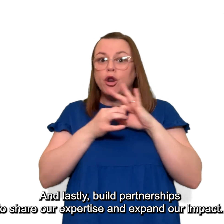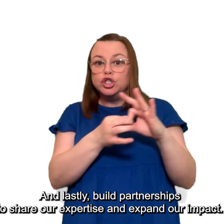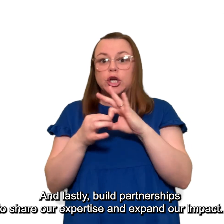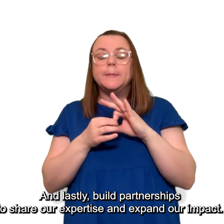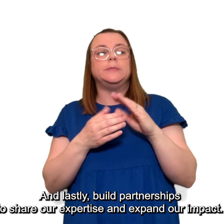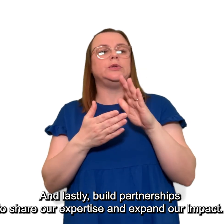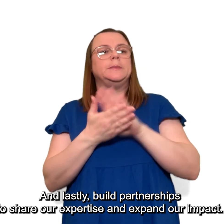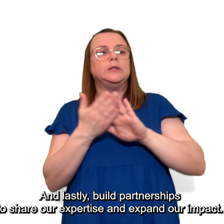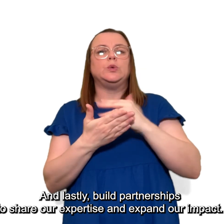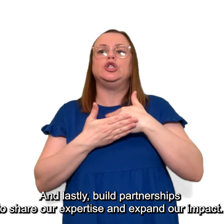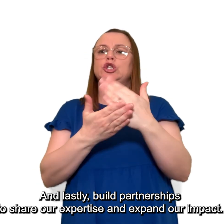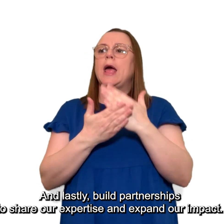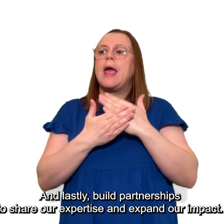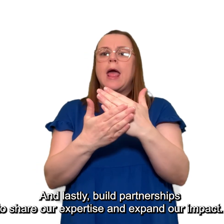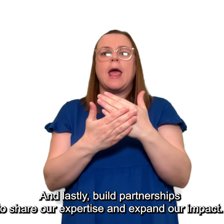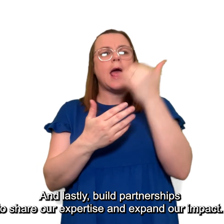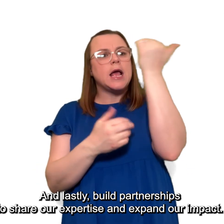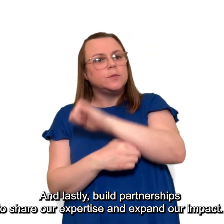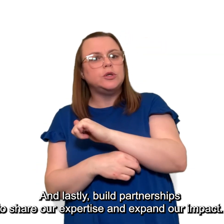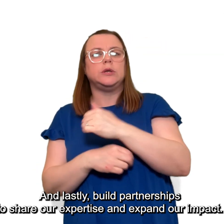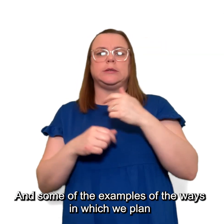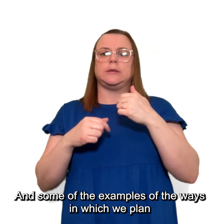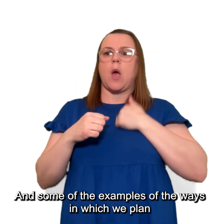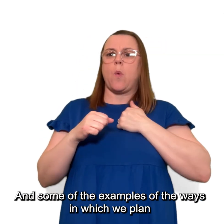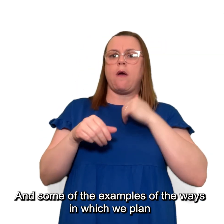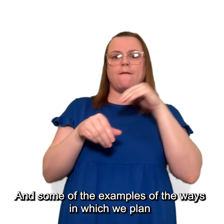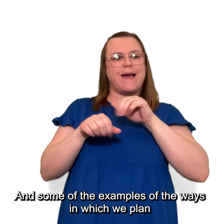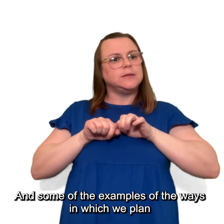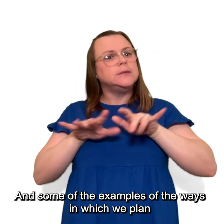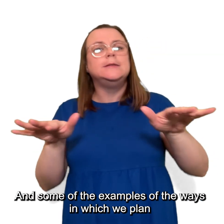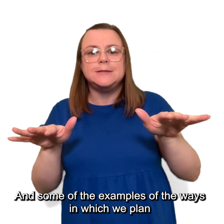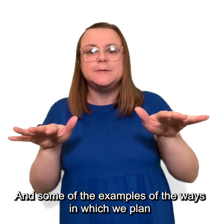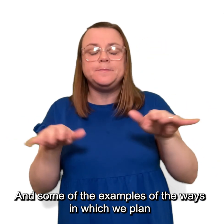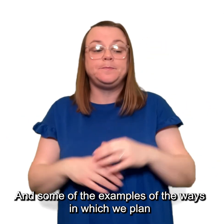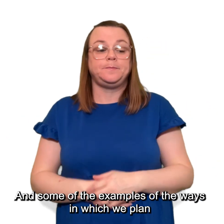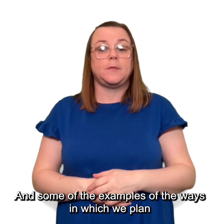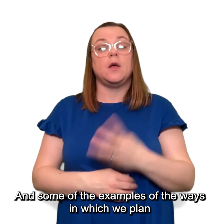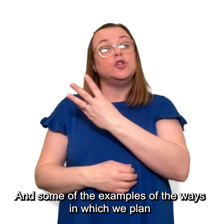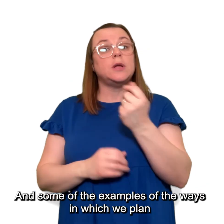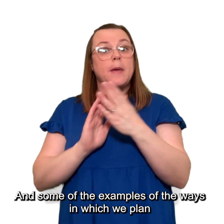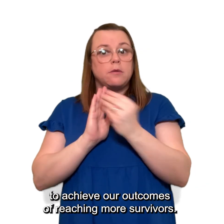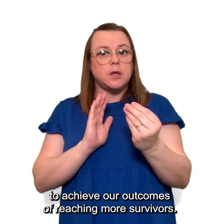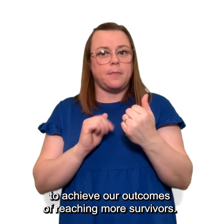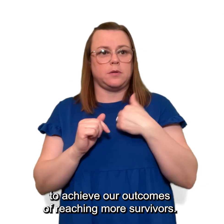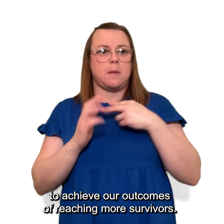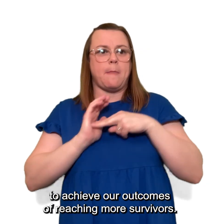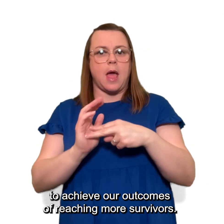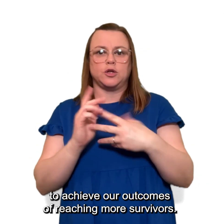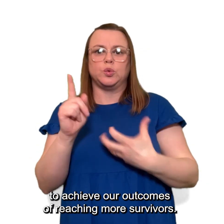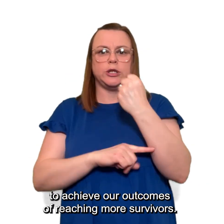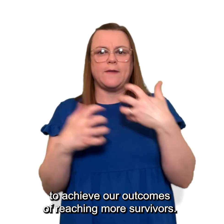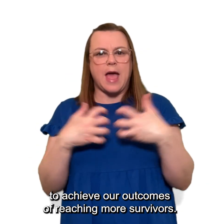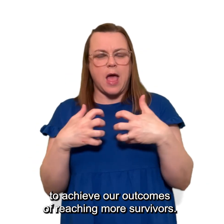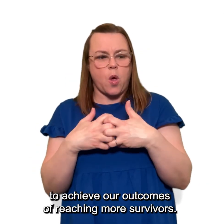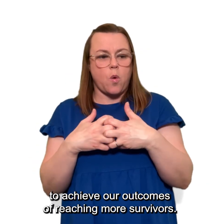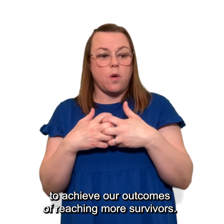partnerships to share our expertise and expand our impact. And some of the examples of the ways in which we plan to achieve our